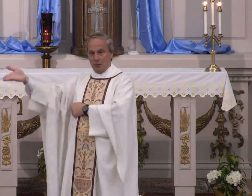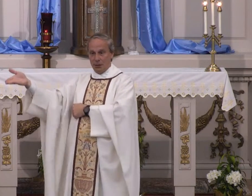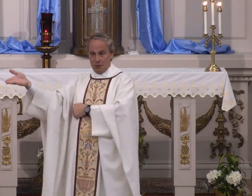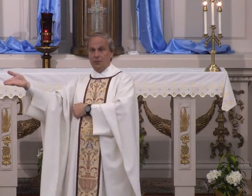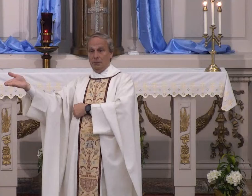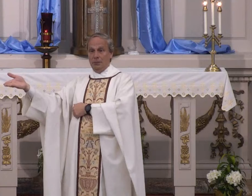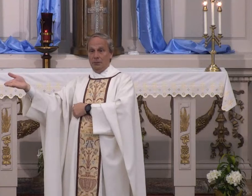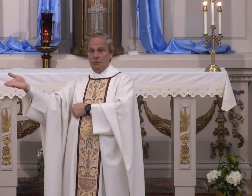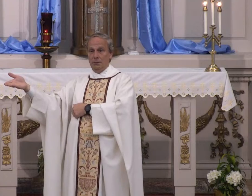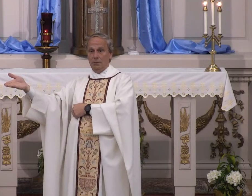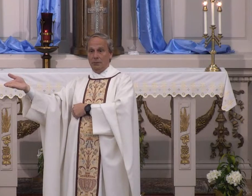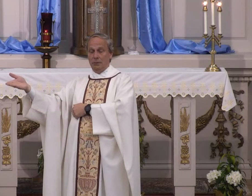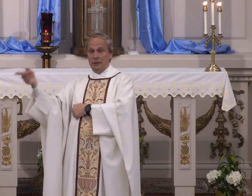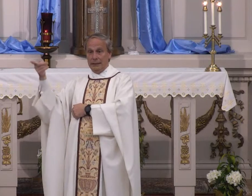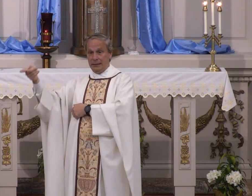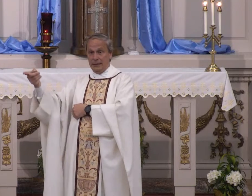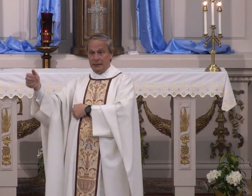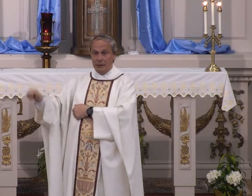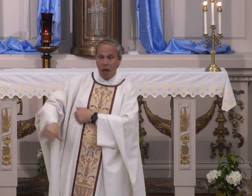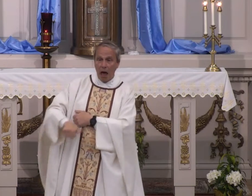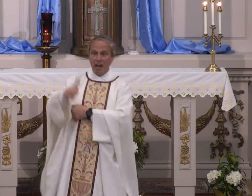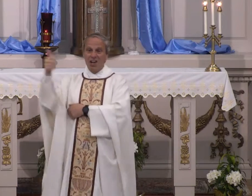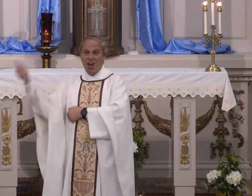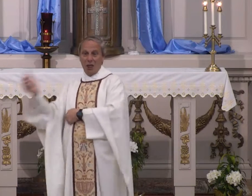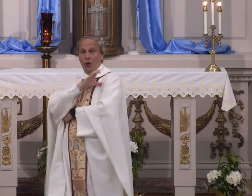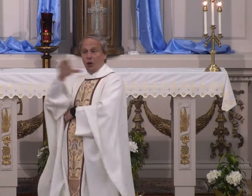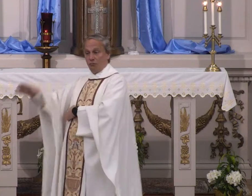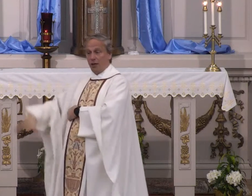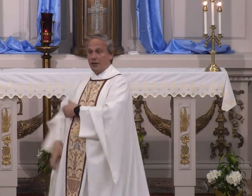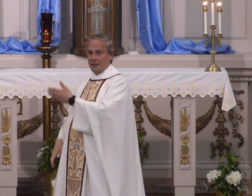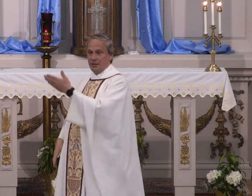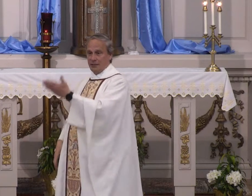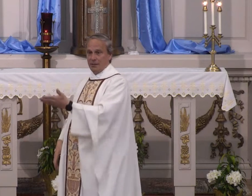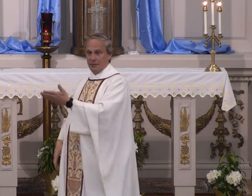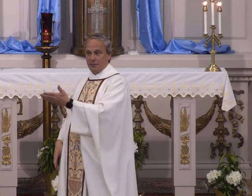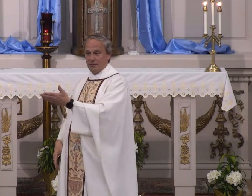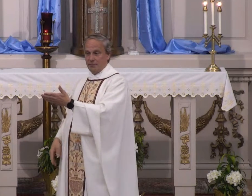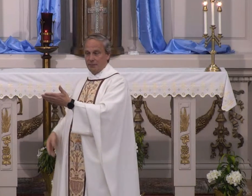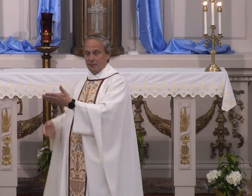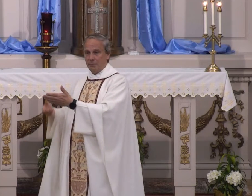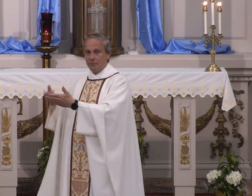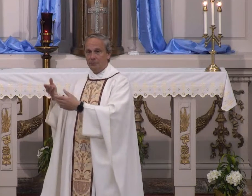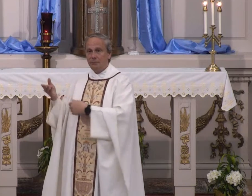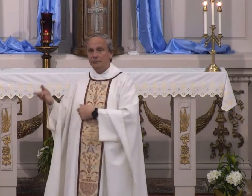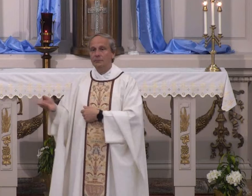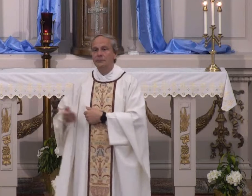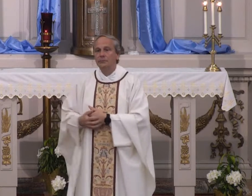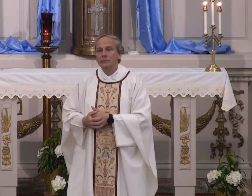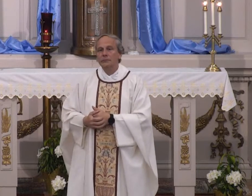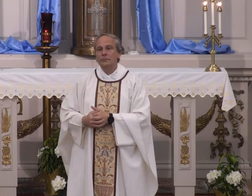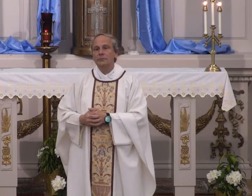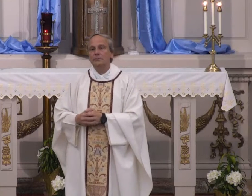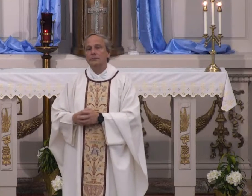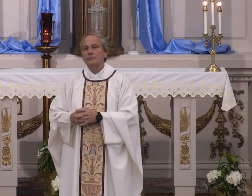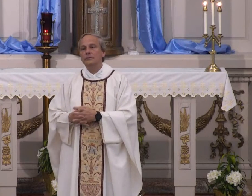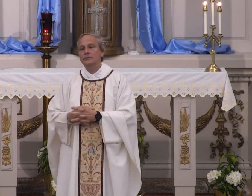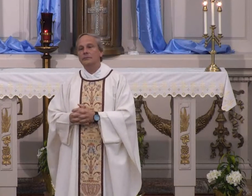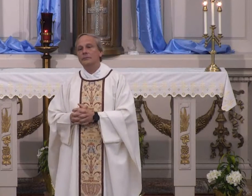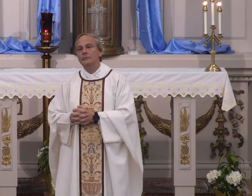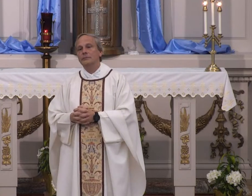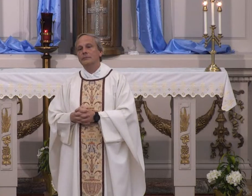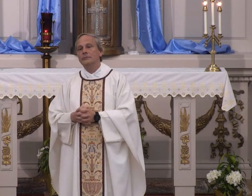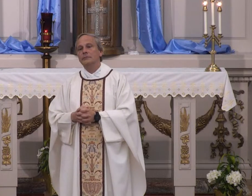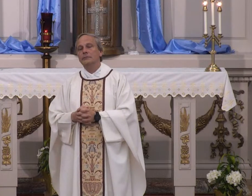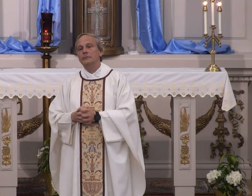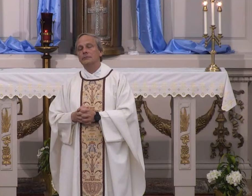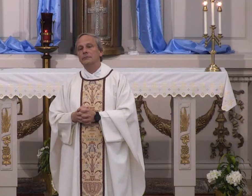terms. And it is just the way that Jesus was. It was the way of the Christ, and it is the way of